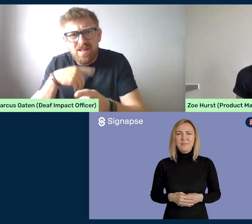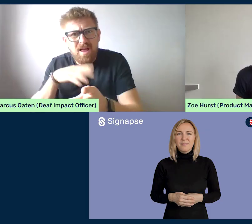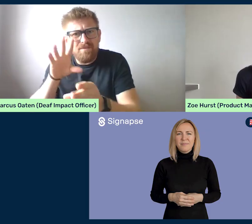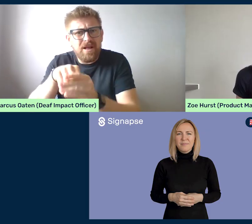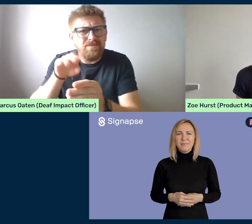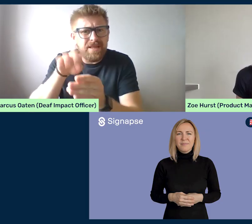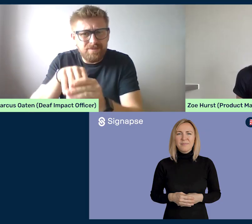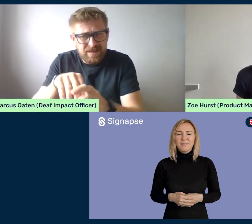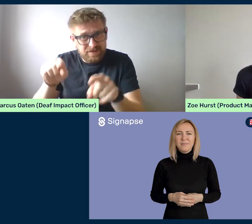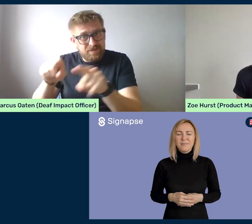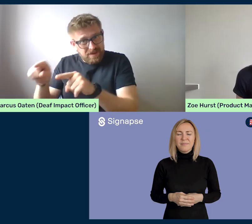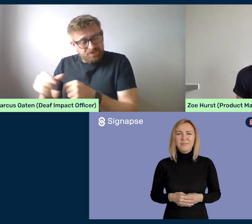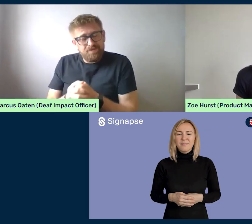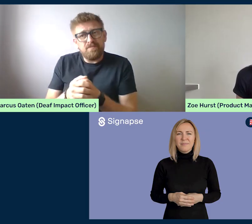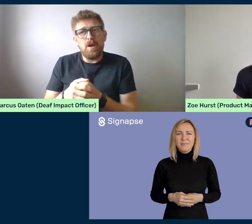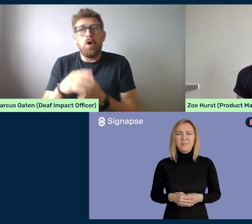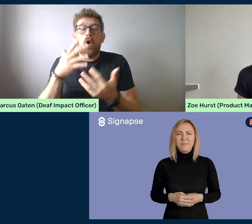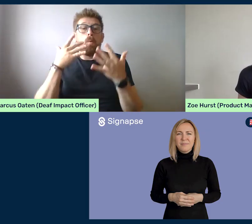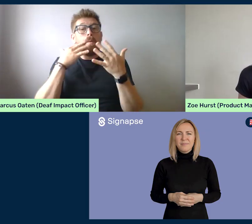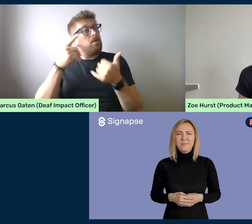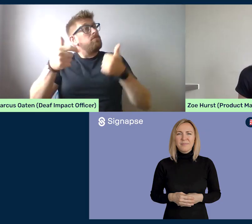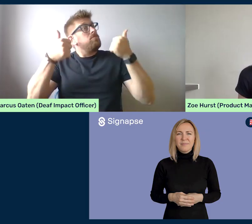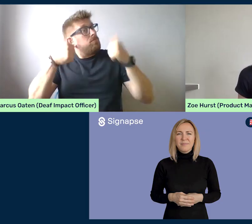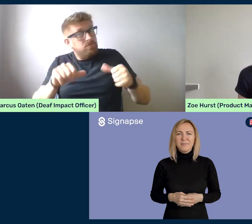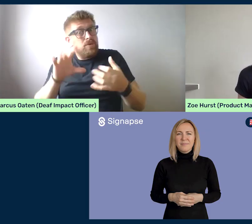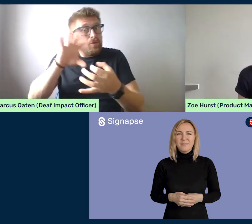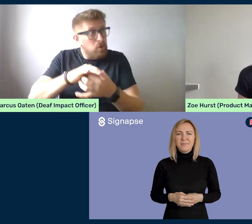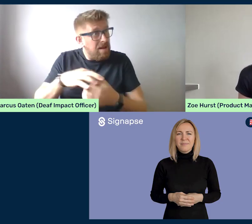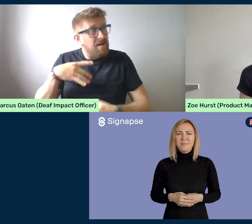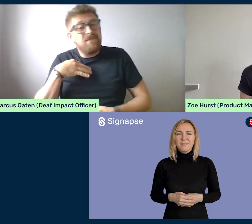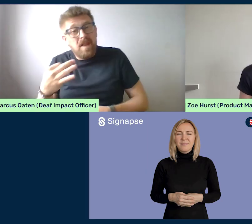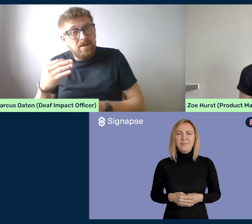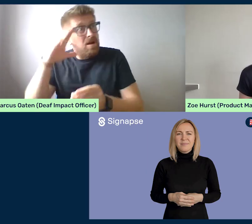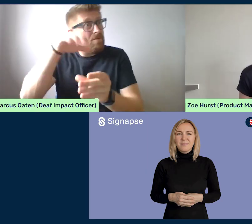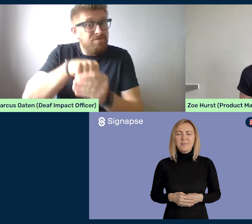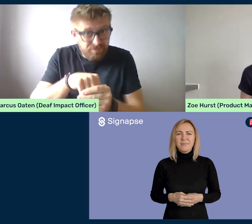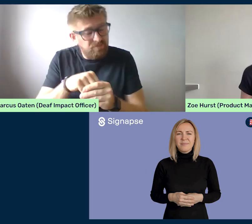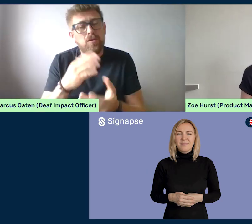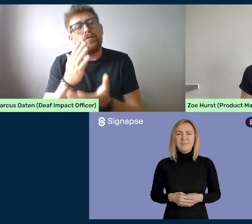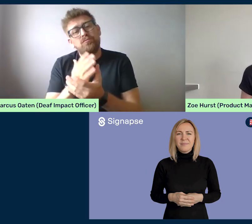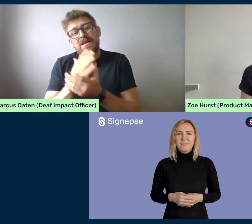people come up and ask for information, but you can ask about that to be part of the user group at those events.